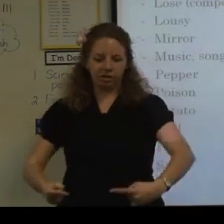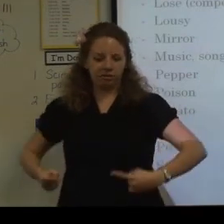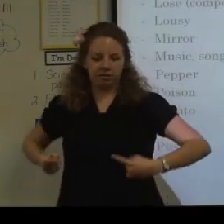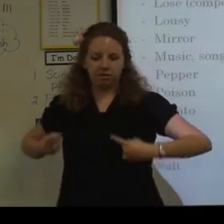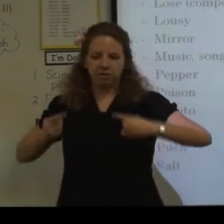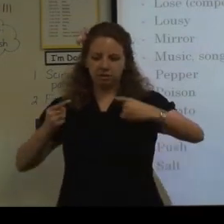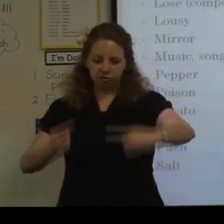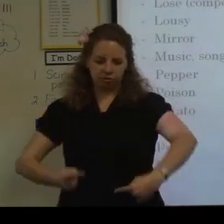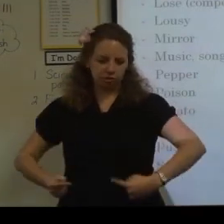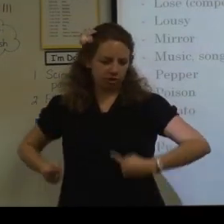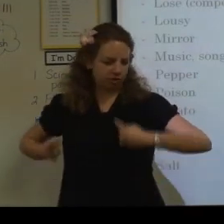it.